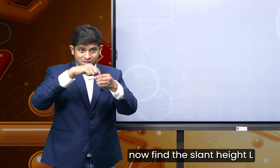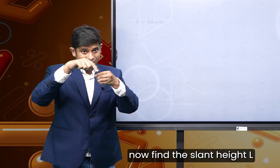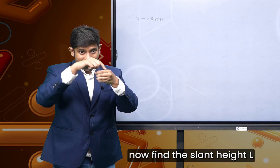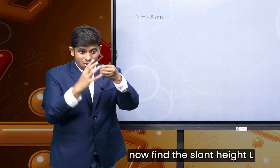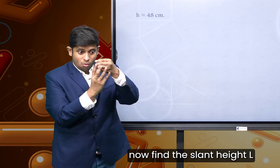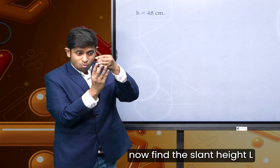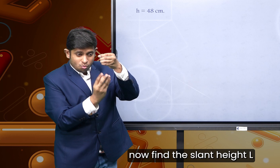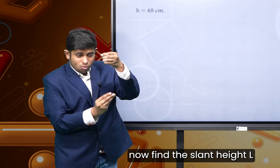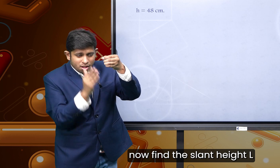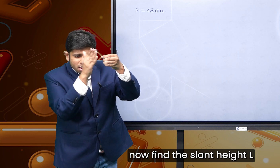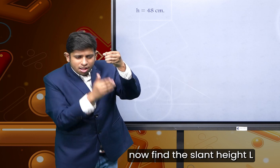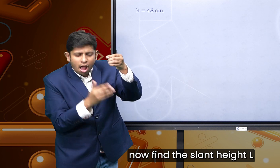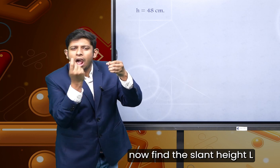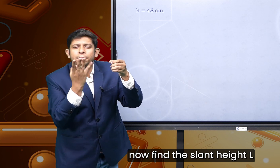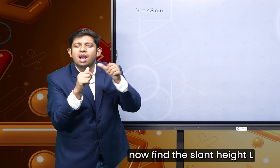Now, find the slant height L.